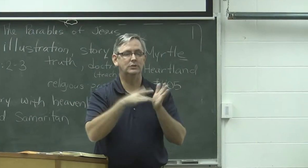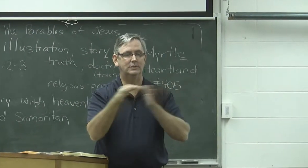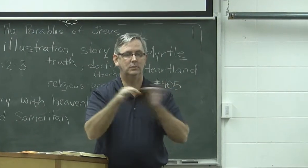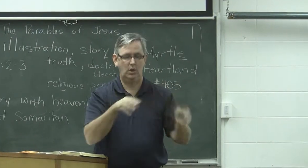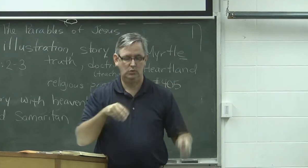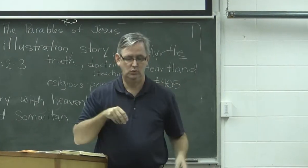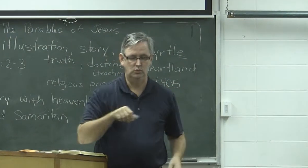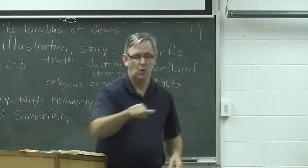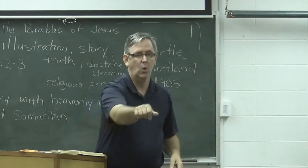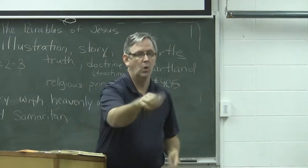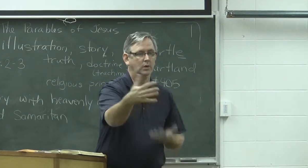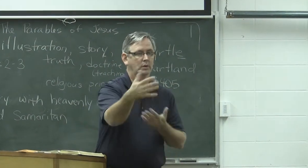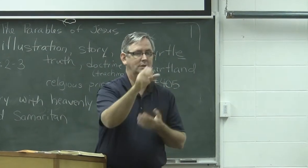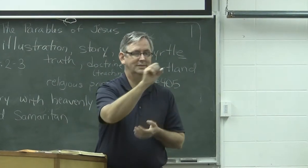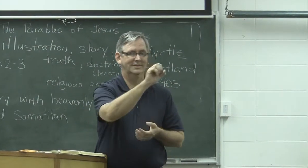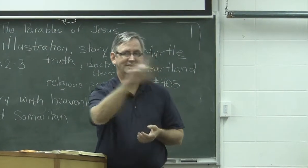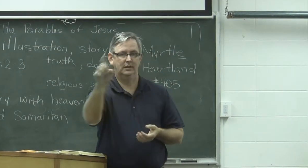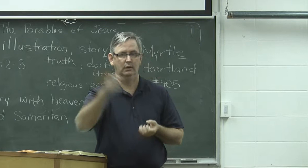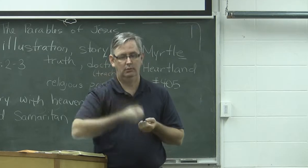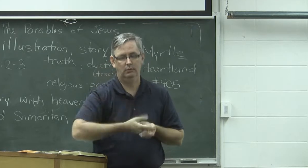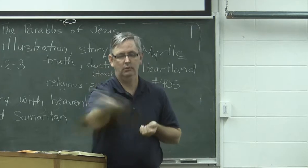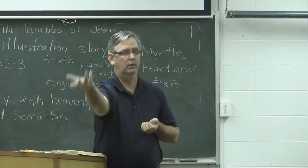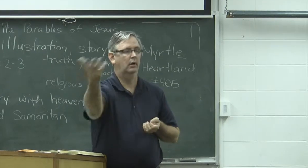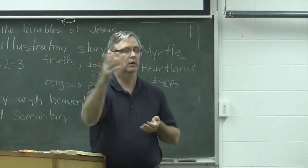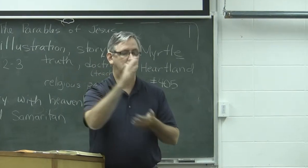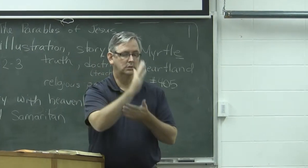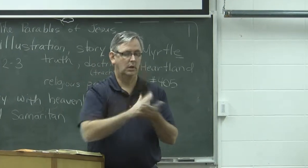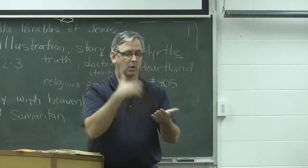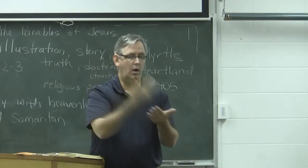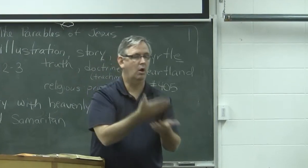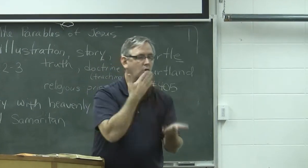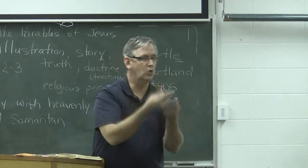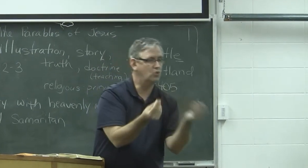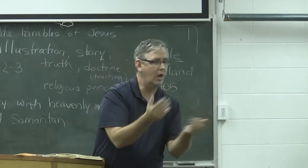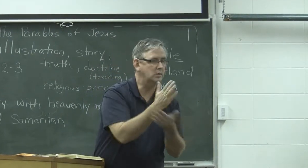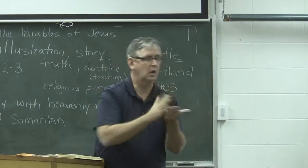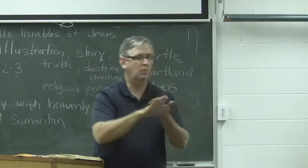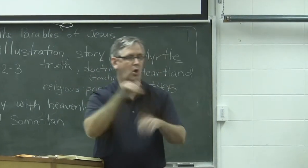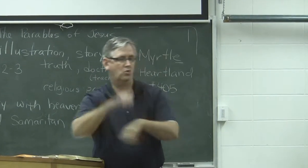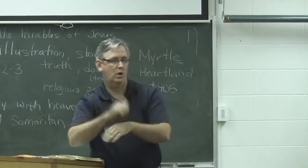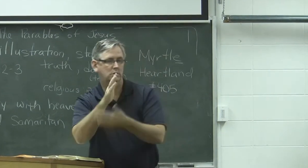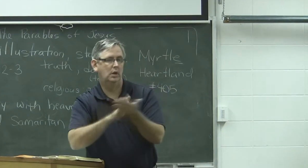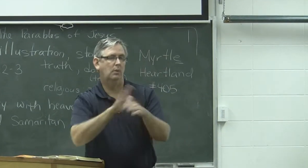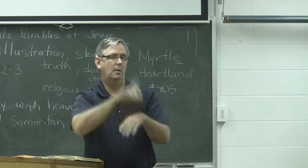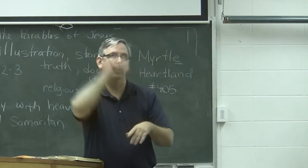story about Jesus sowing seed. Farmers sowing seed. Some went on good ground, some on stony